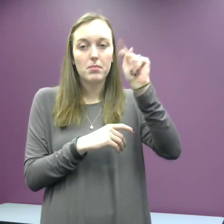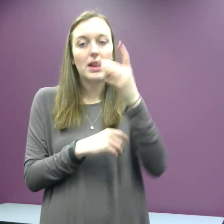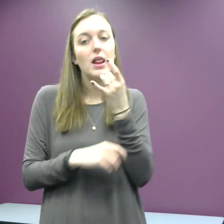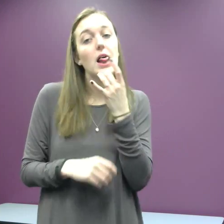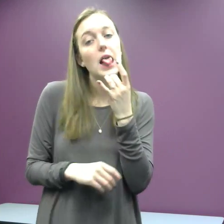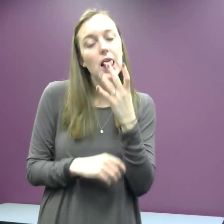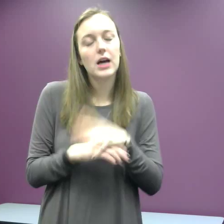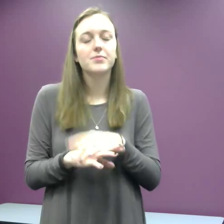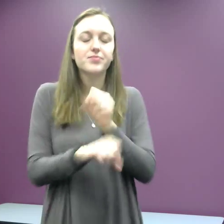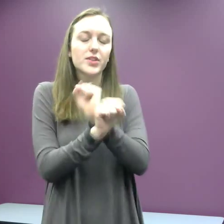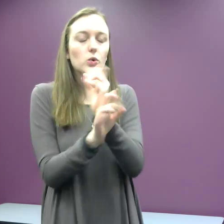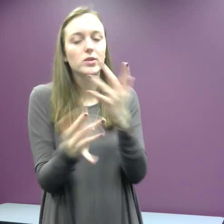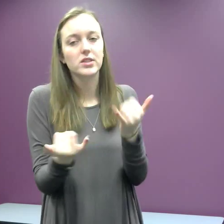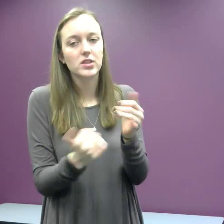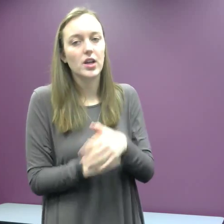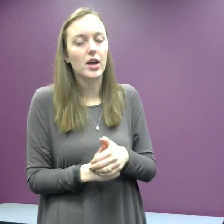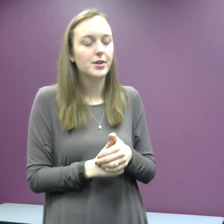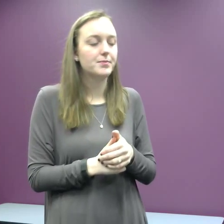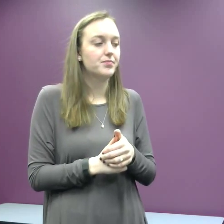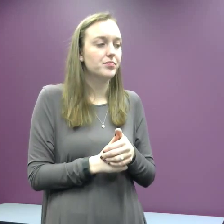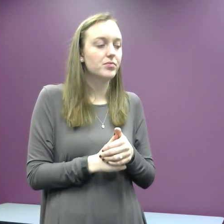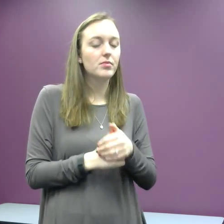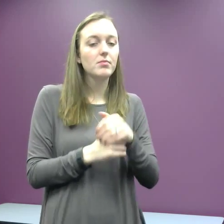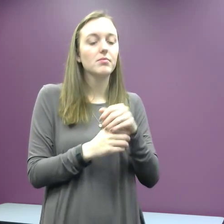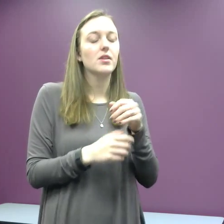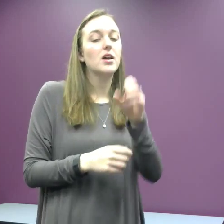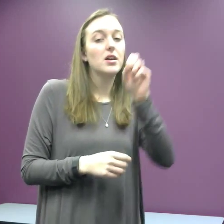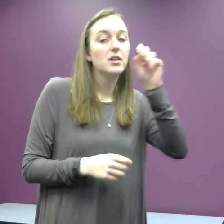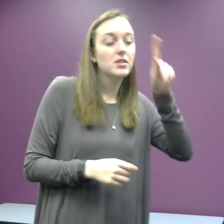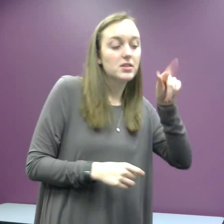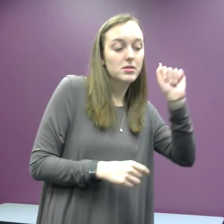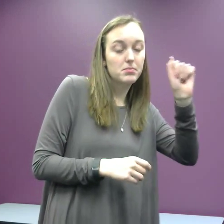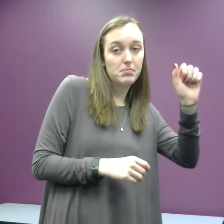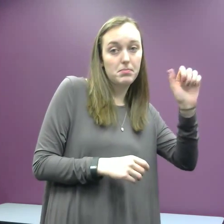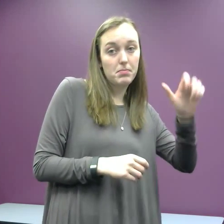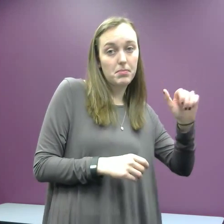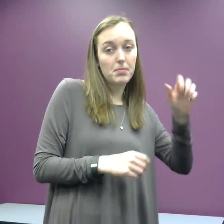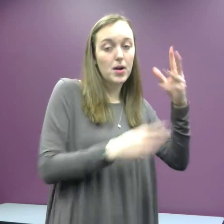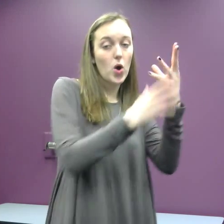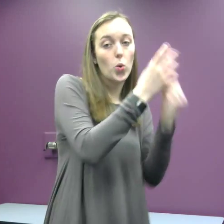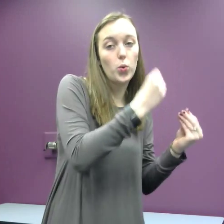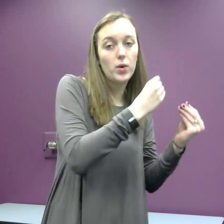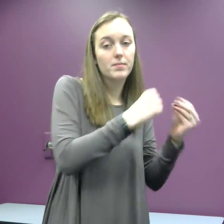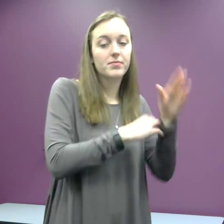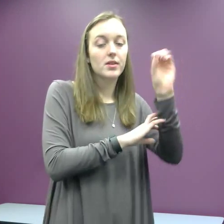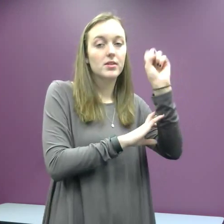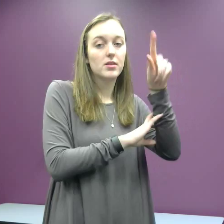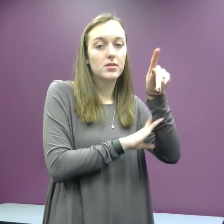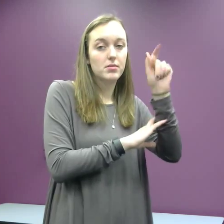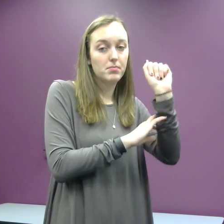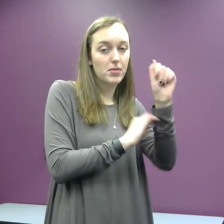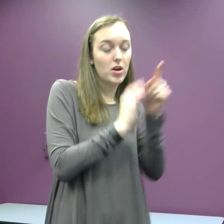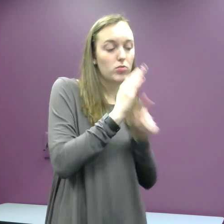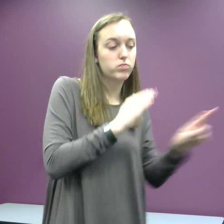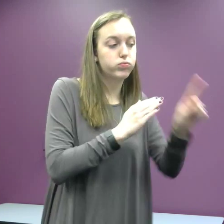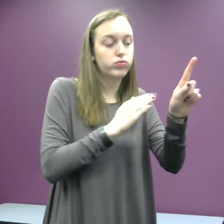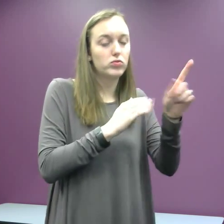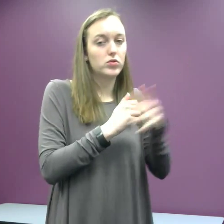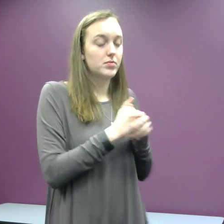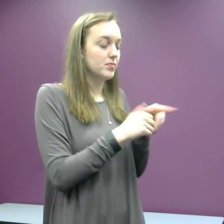you, again, put it on spa suction, spa return, turn the pump on, put the heater on, and in about an hour you'll have some nice